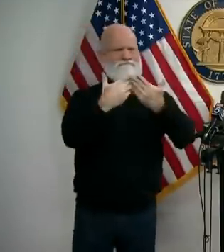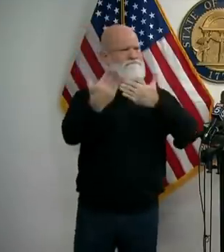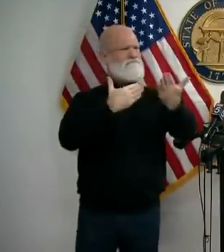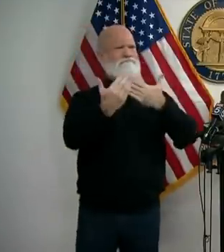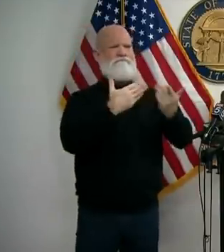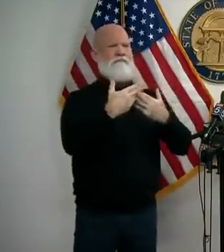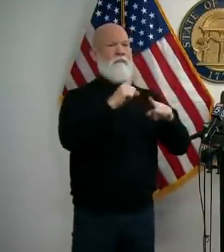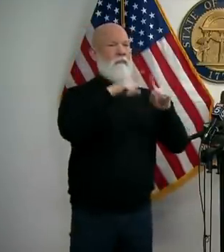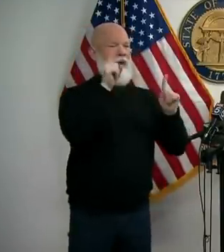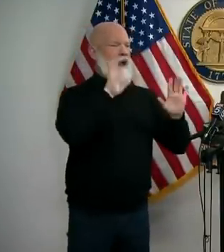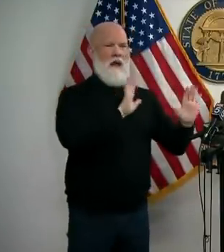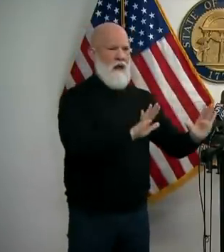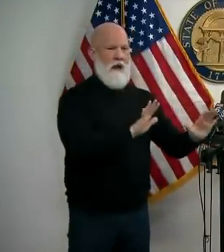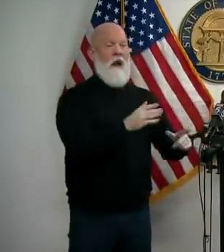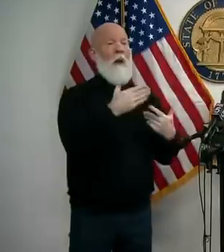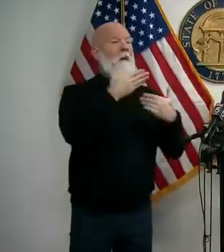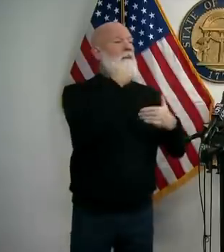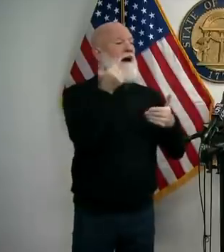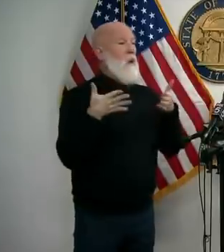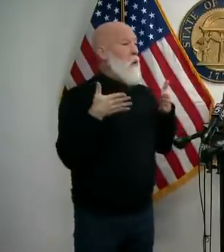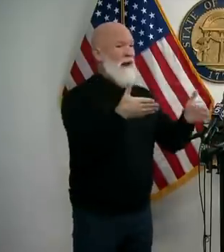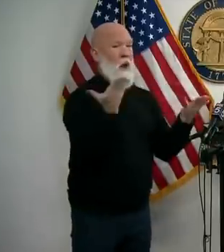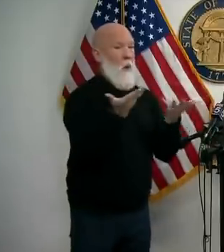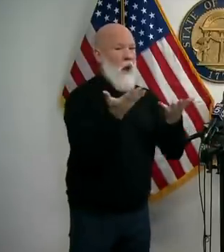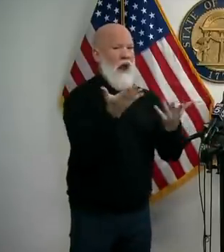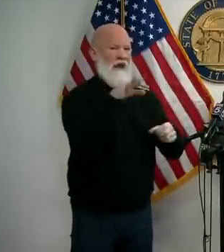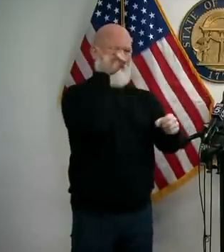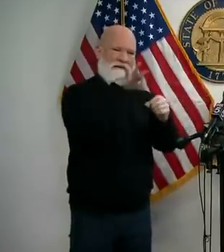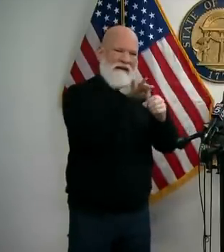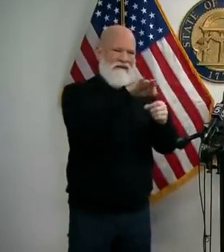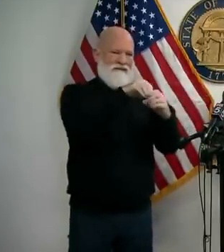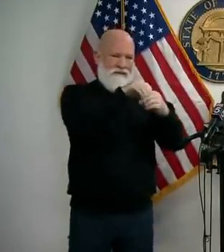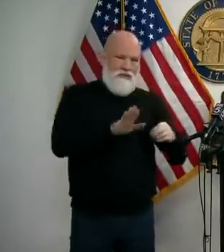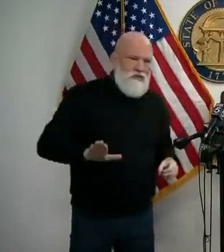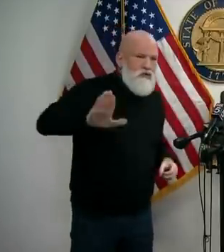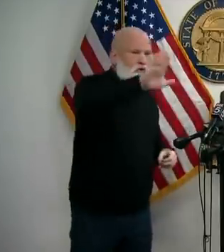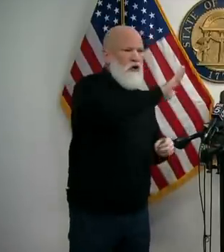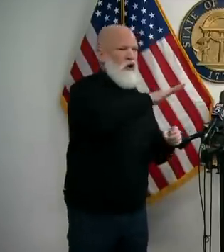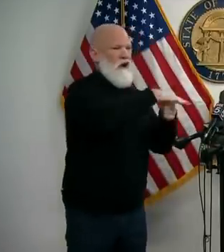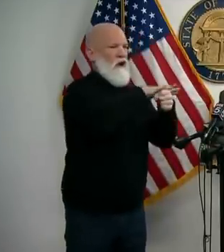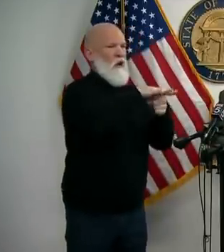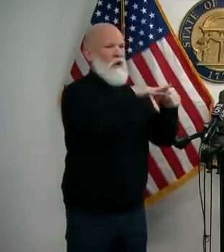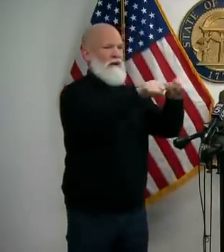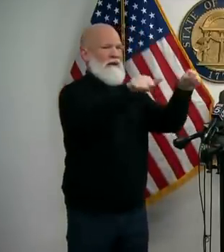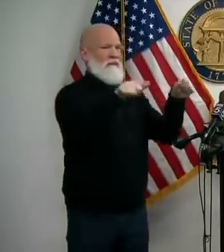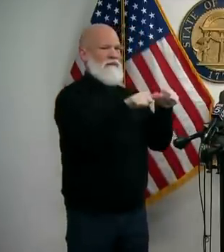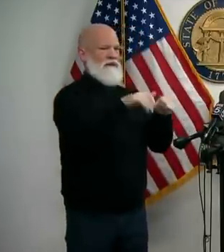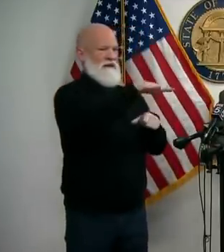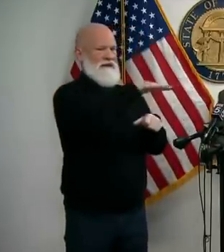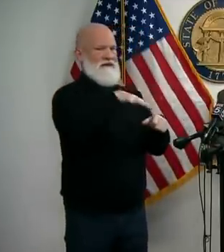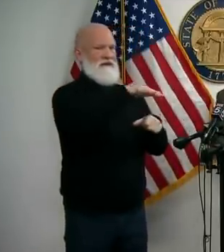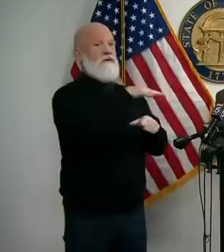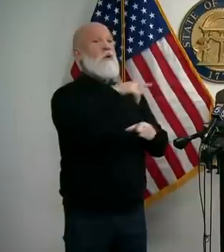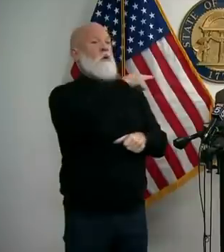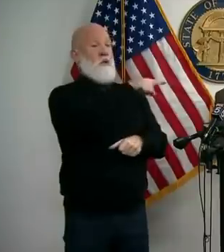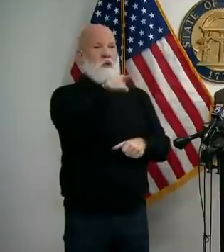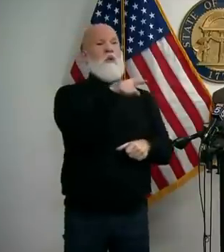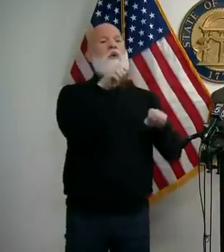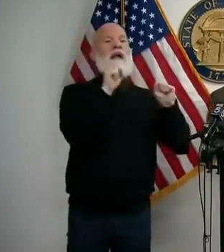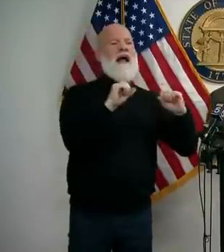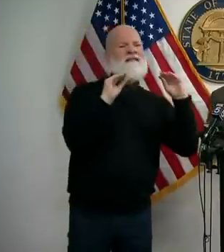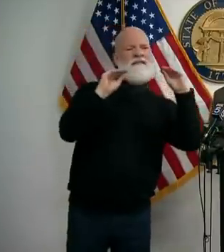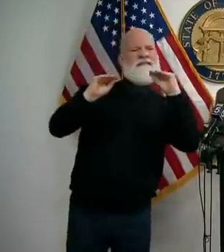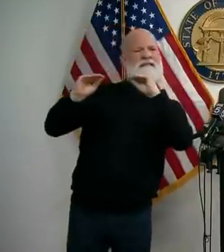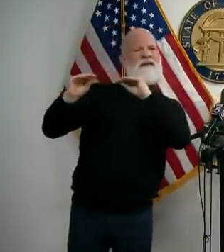out a precinct in a regular election, you skip all those races in the bottom. So you're really disenfranchising voters when you train them to do that. It's a bad